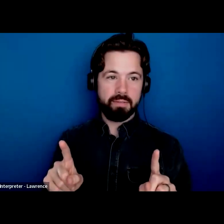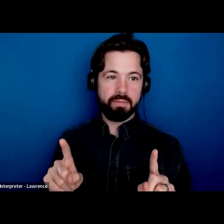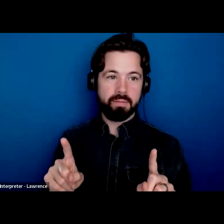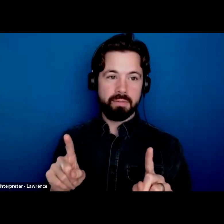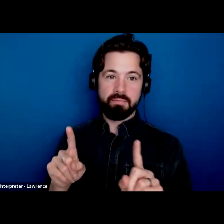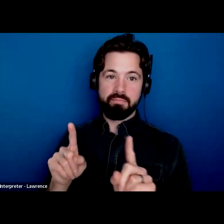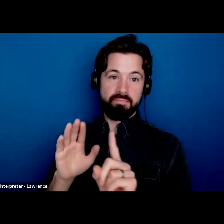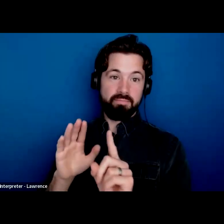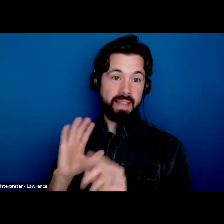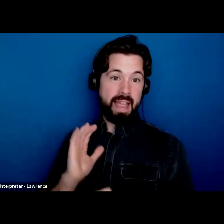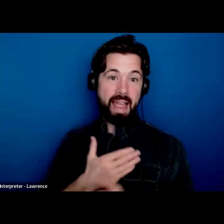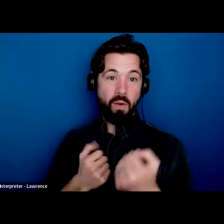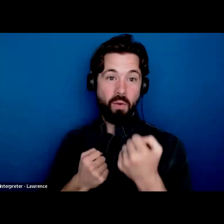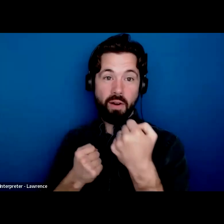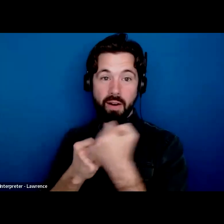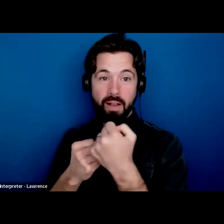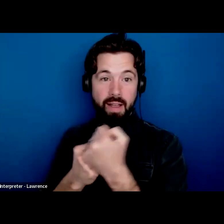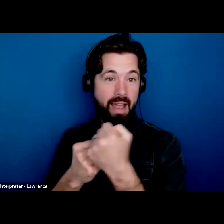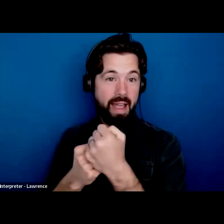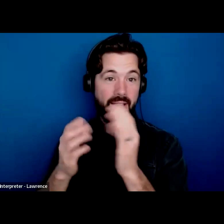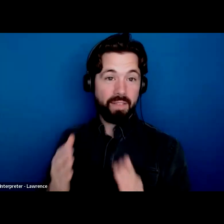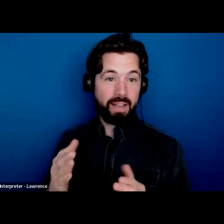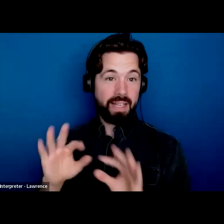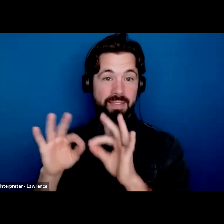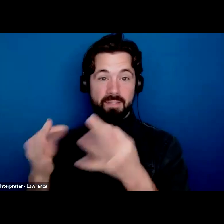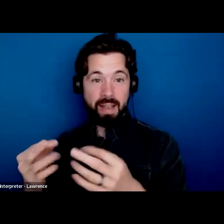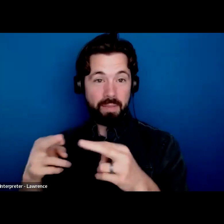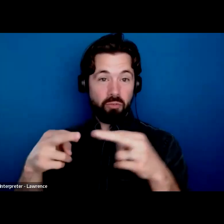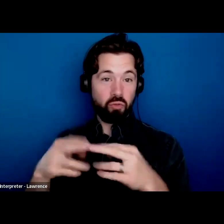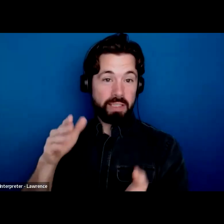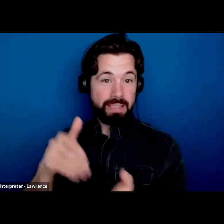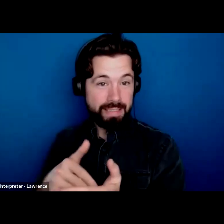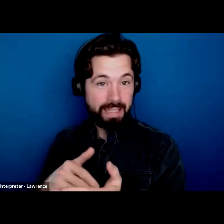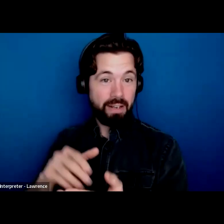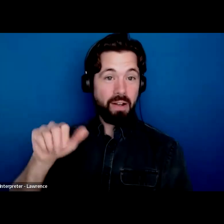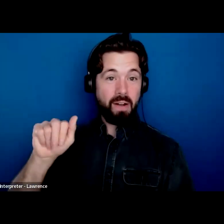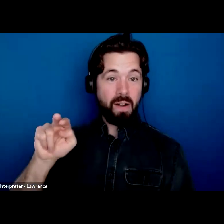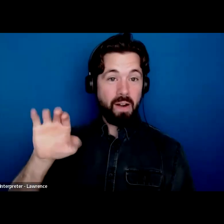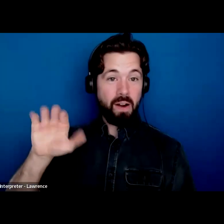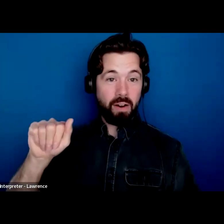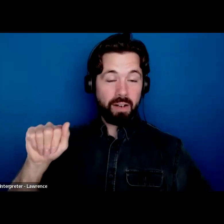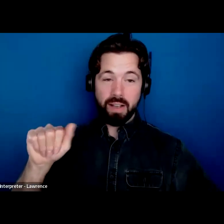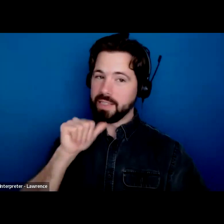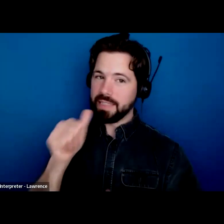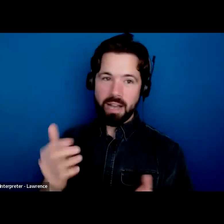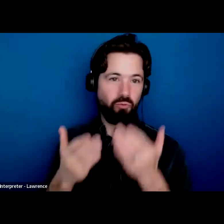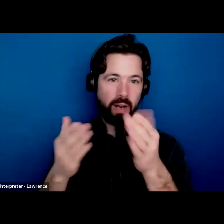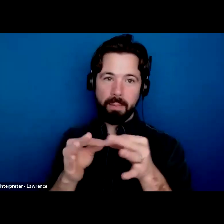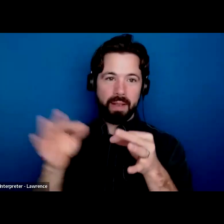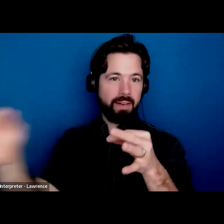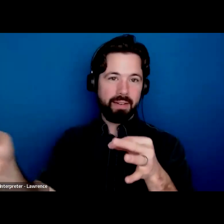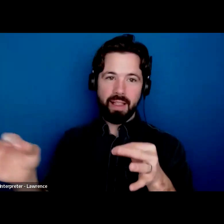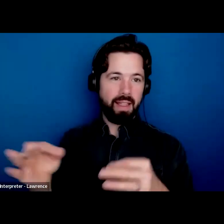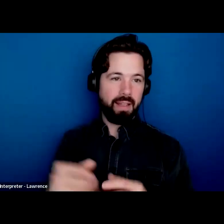the advocates, that's not what the families, that's not what the regional centers, that's not what ARCA is recommending. I know